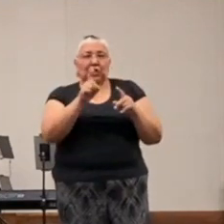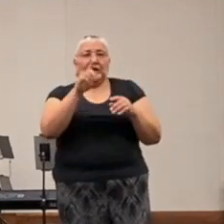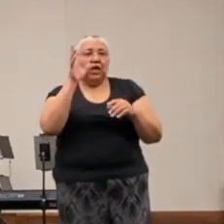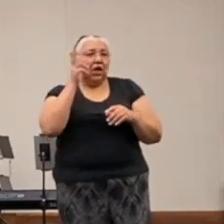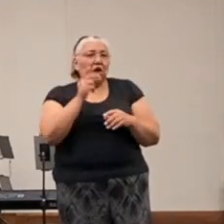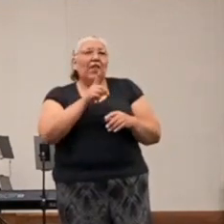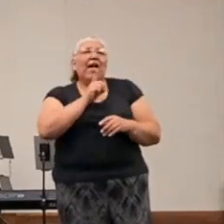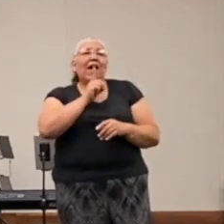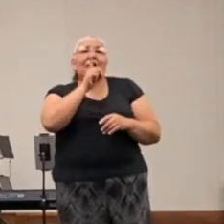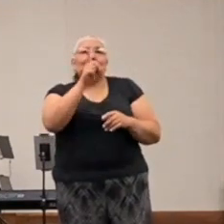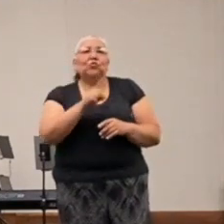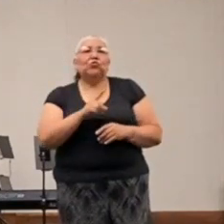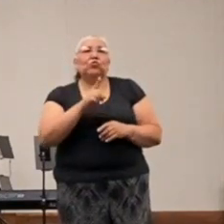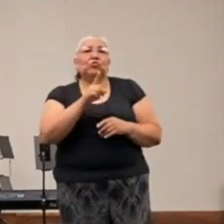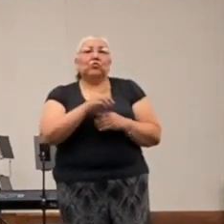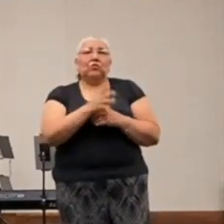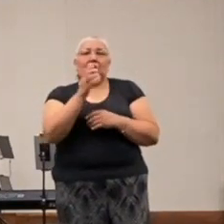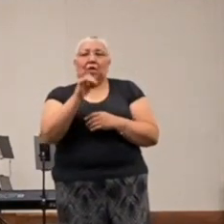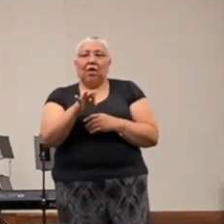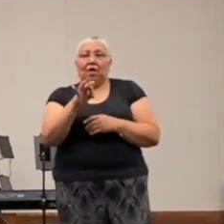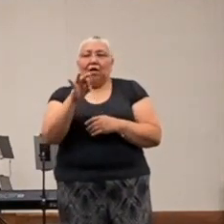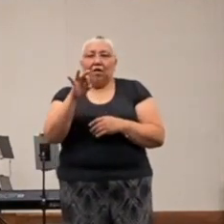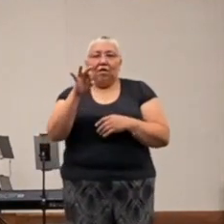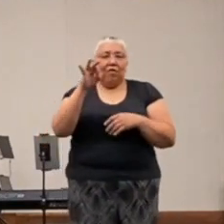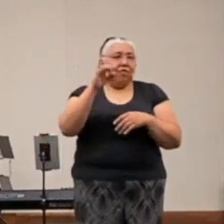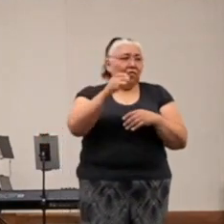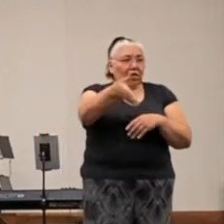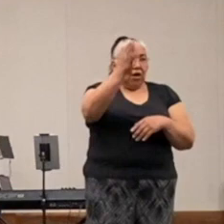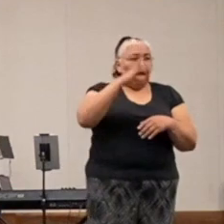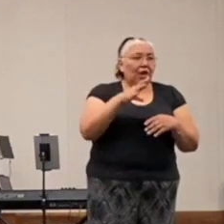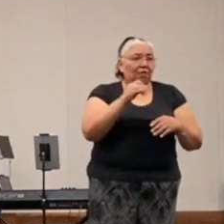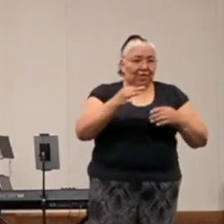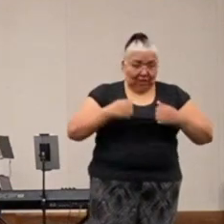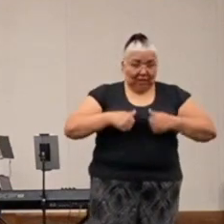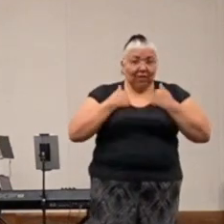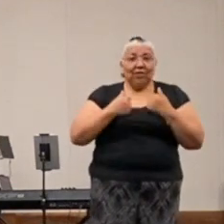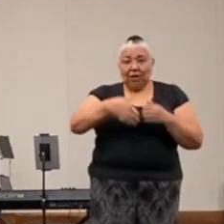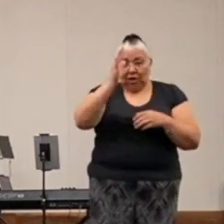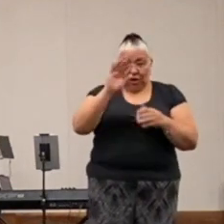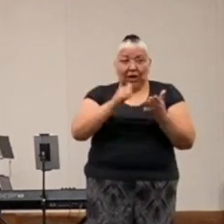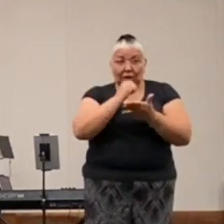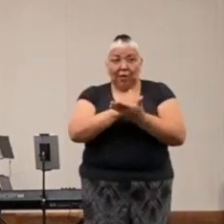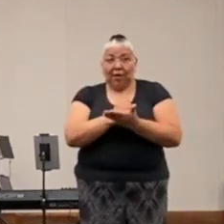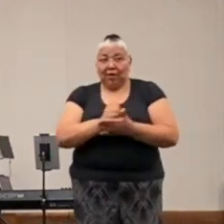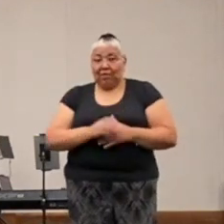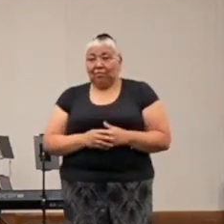truth of the Word of God preached in the church of the living God. Amen?